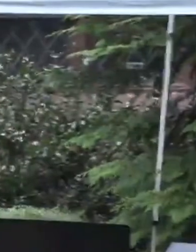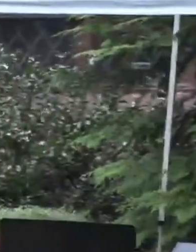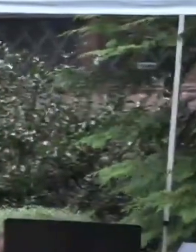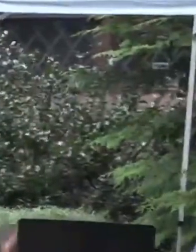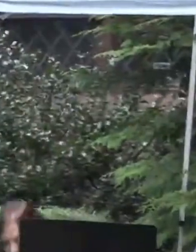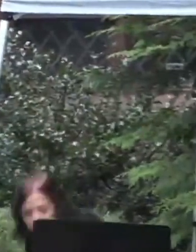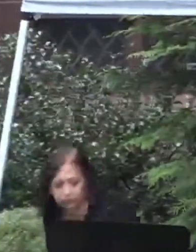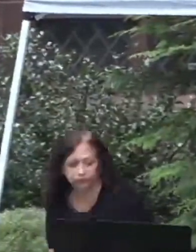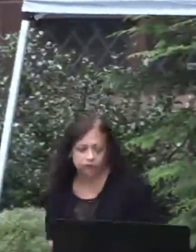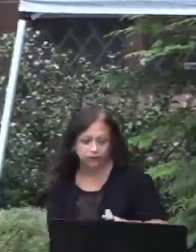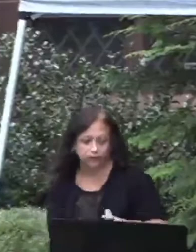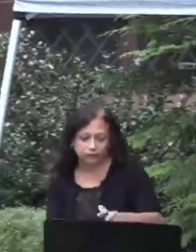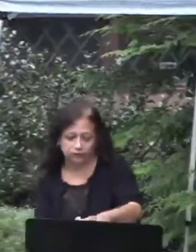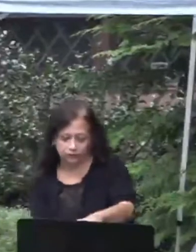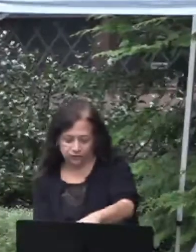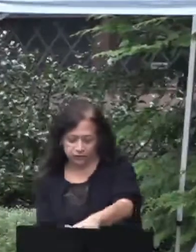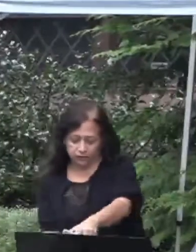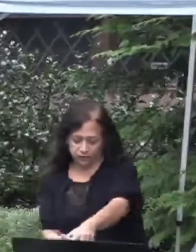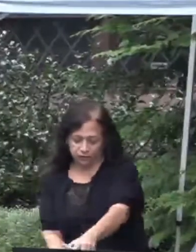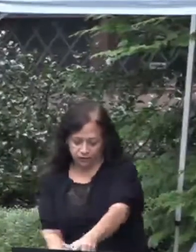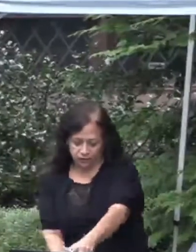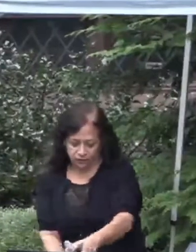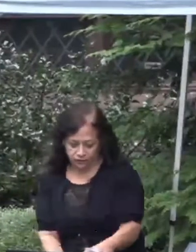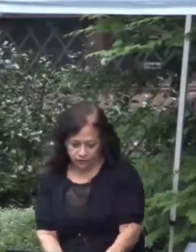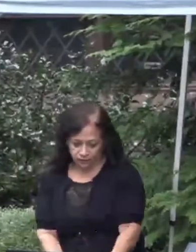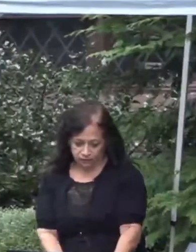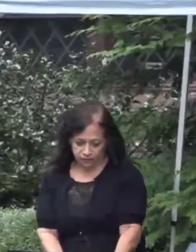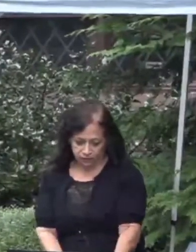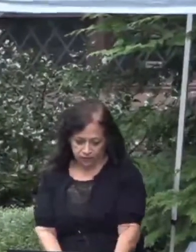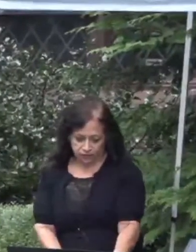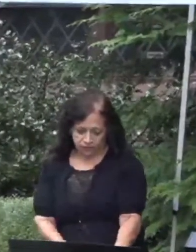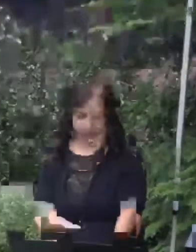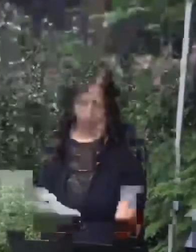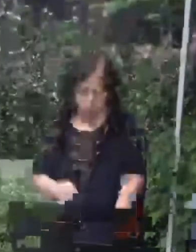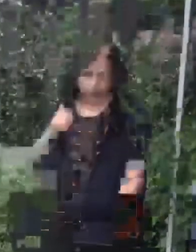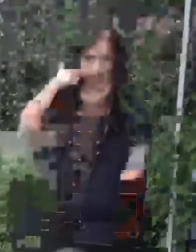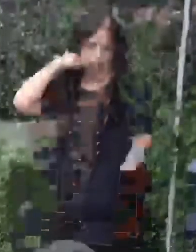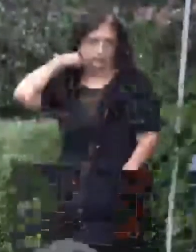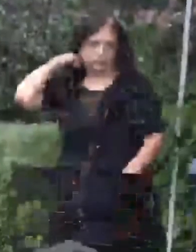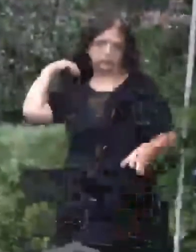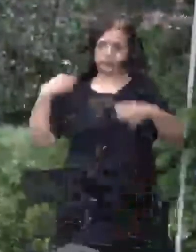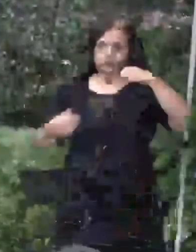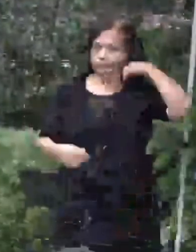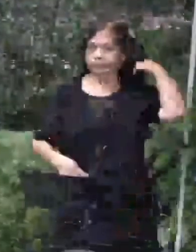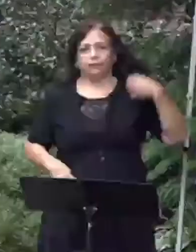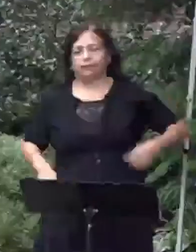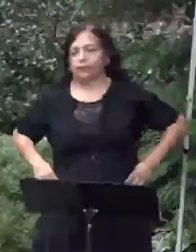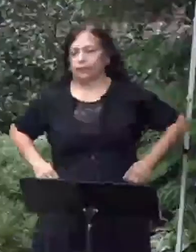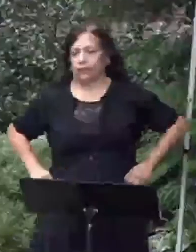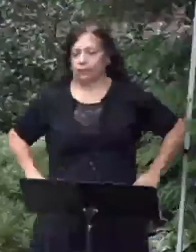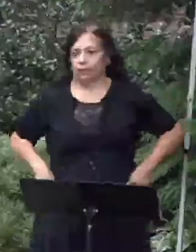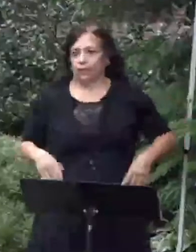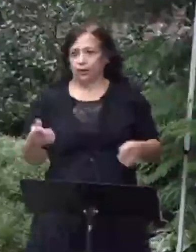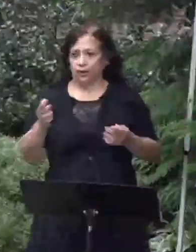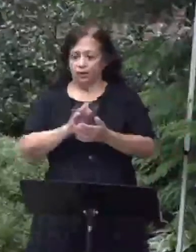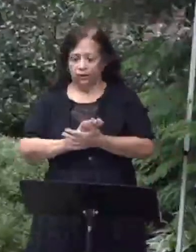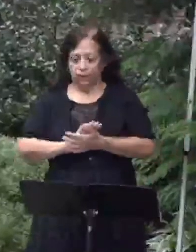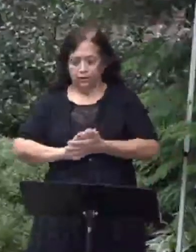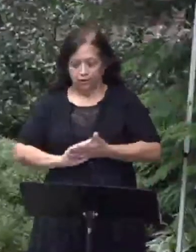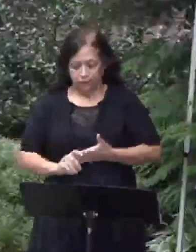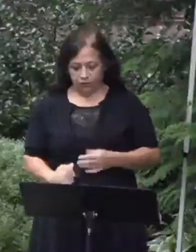and volunteer to help set up or serve, you can join us beginning at 12